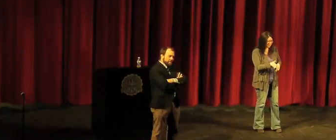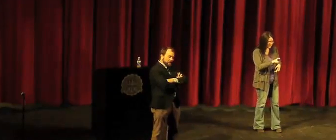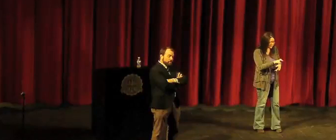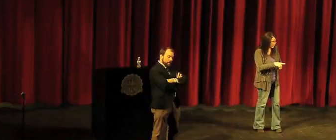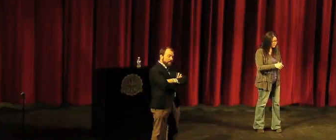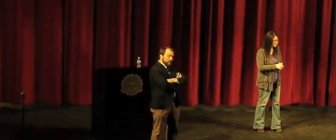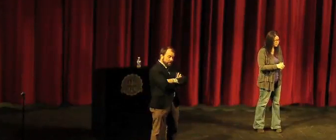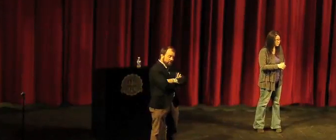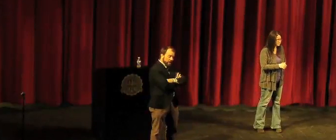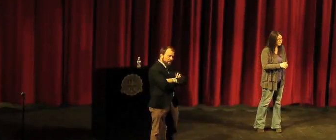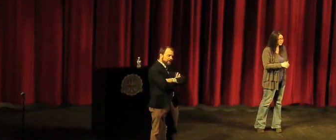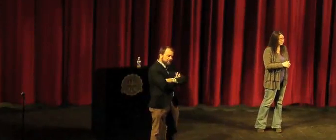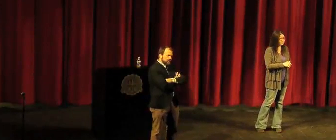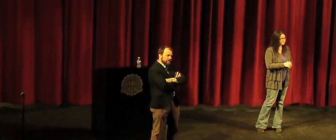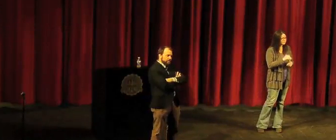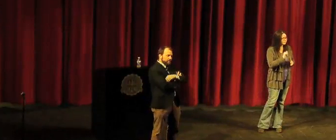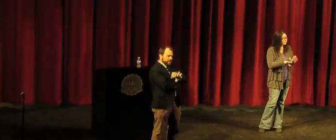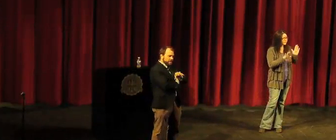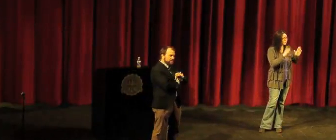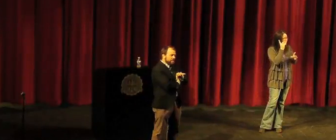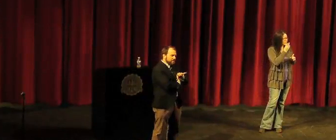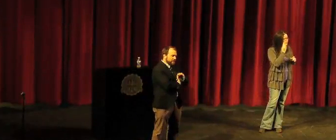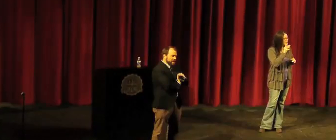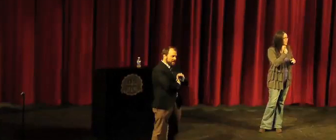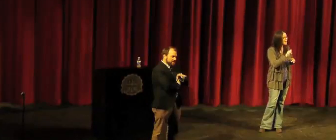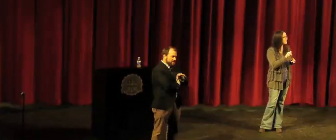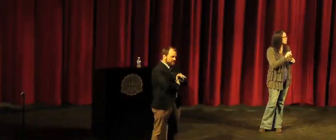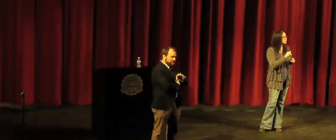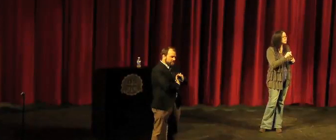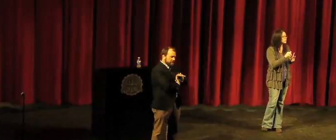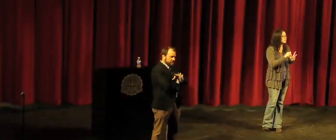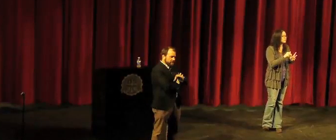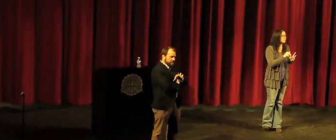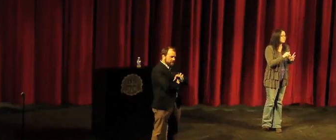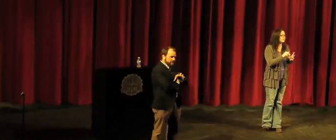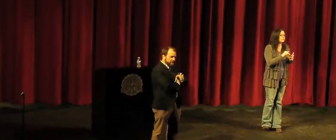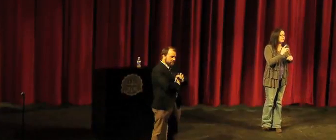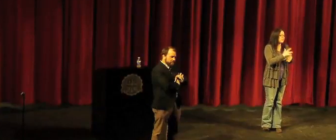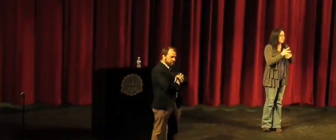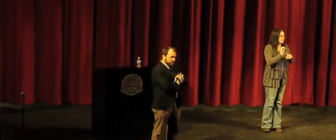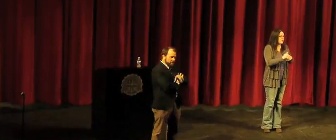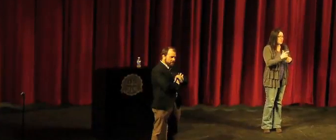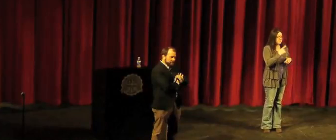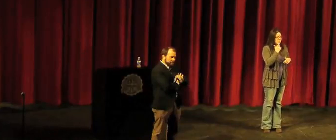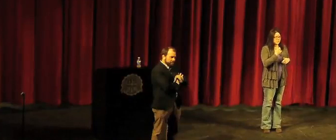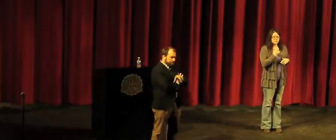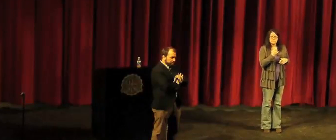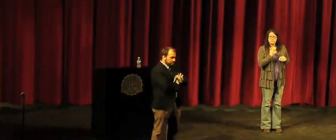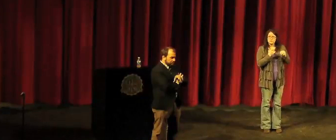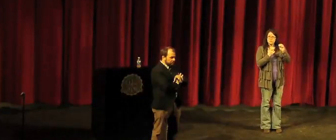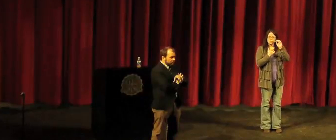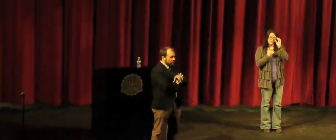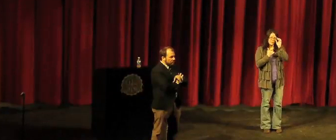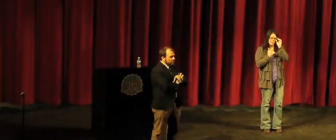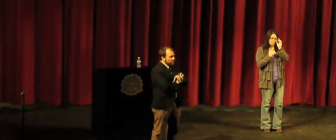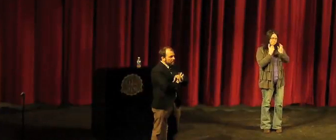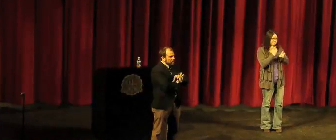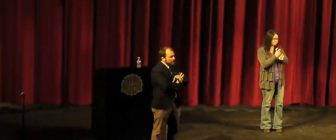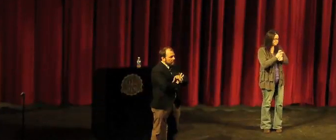Yeah, that's a great question. I would have to think it through, because here's, and again, this is slightly counterintuitive.